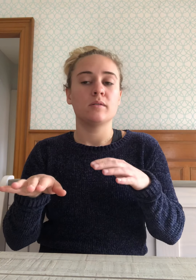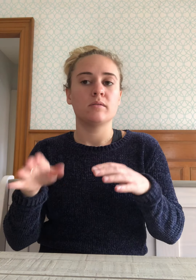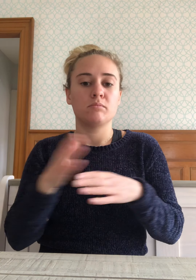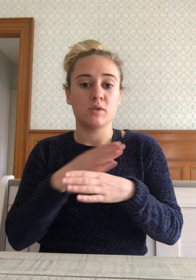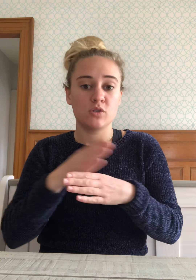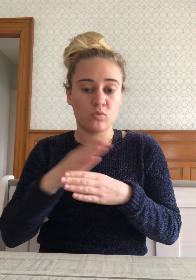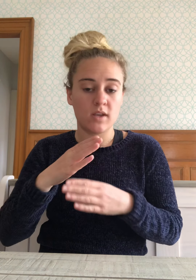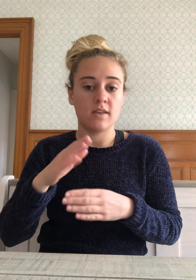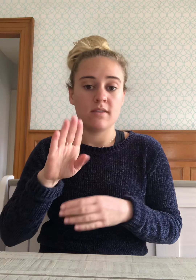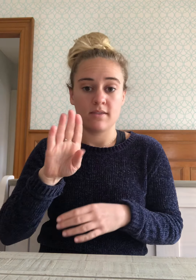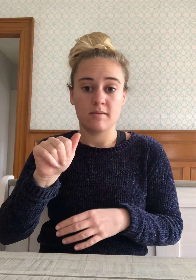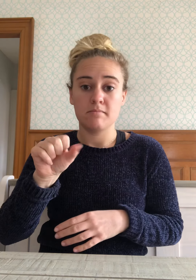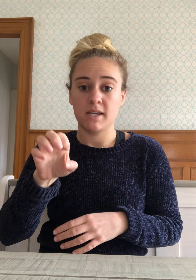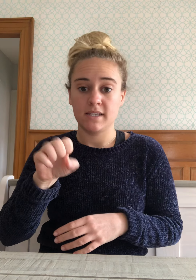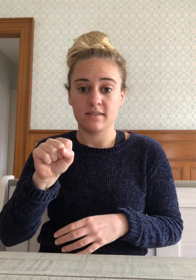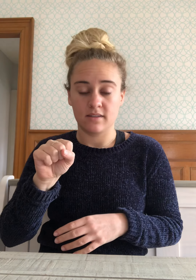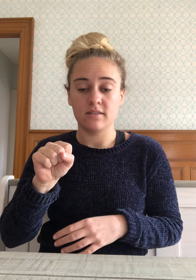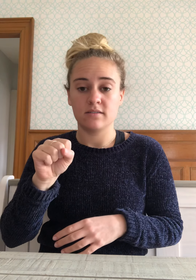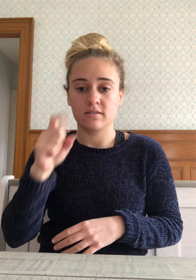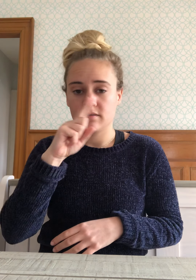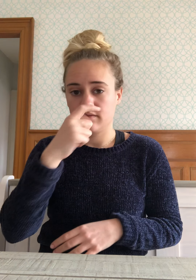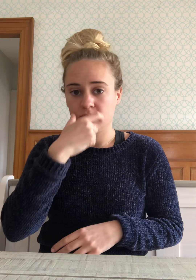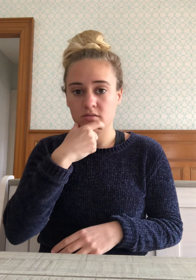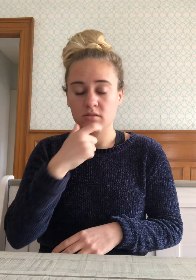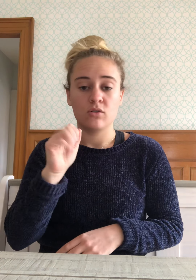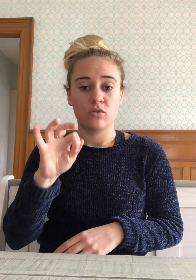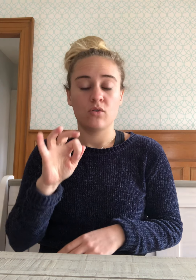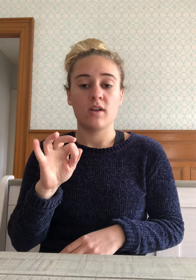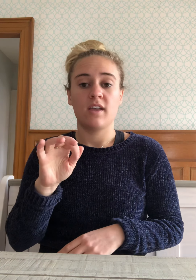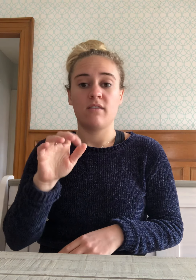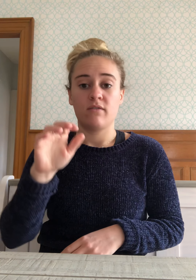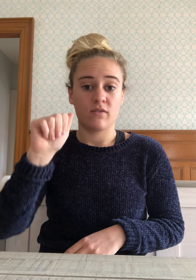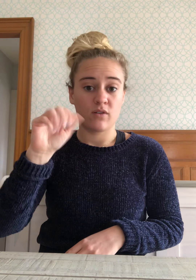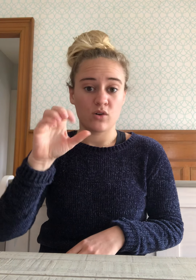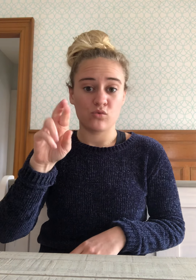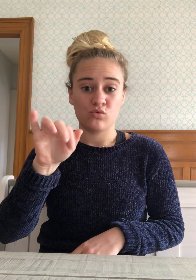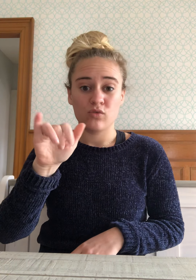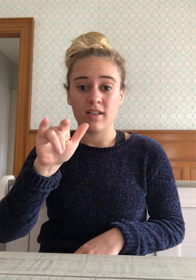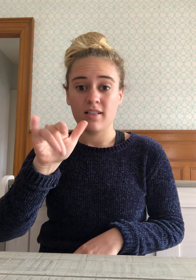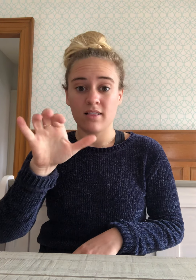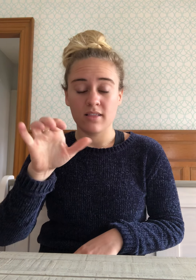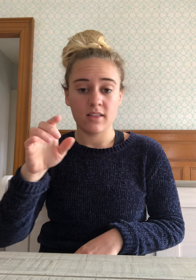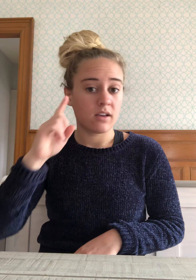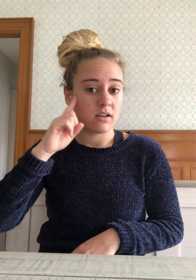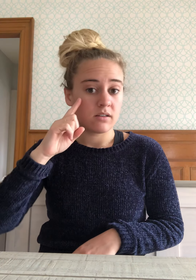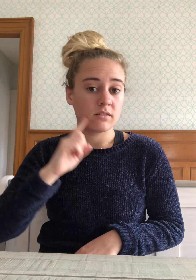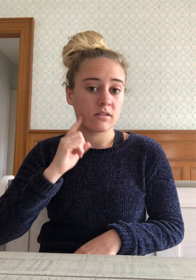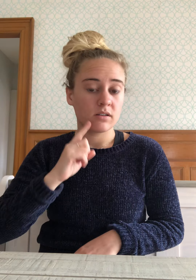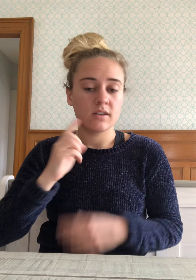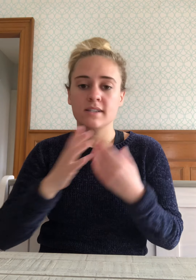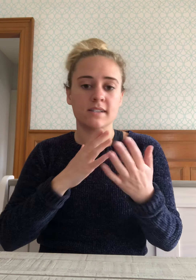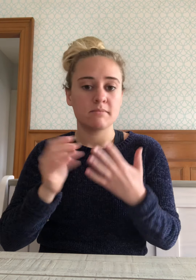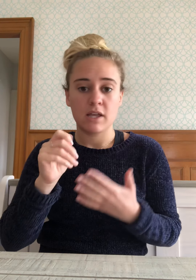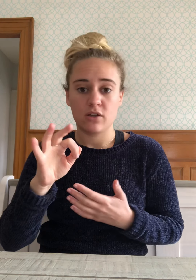made of acrylic. When you catch your cheek between two pieces of acrylic, it feels the same. Doesn't matter whether it's pink or if it's